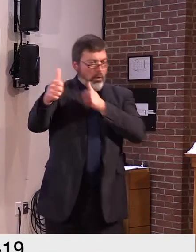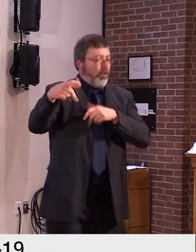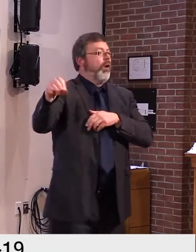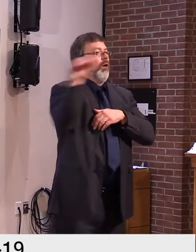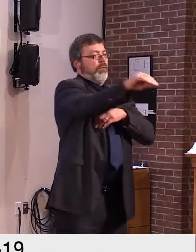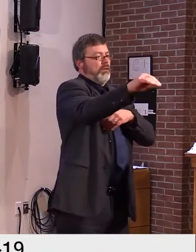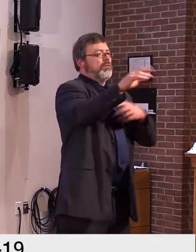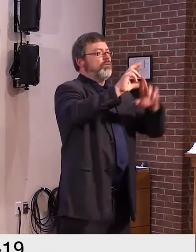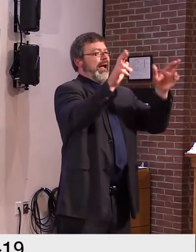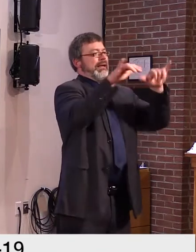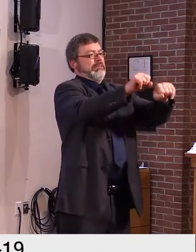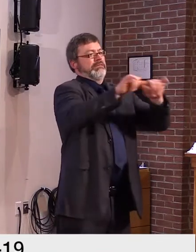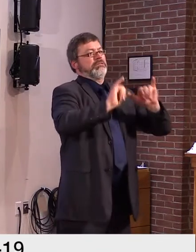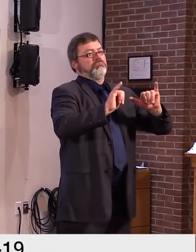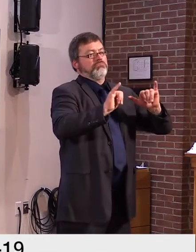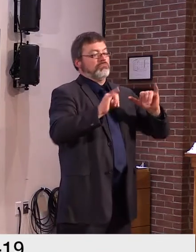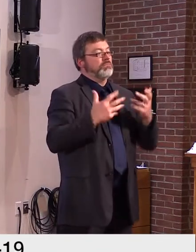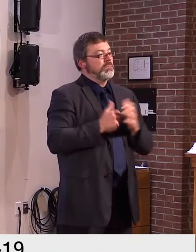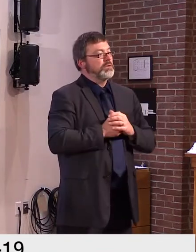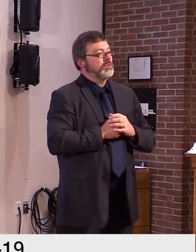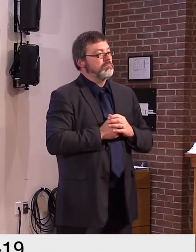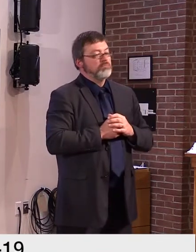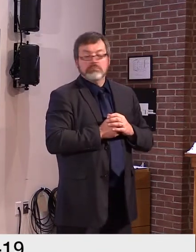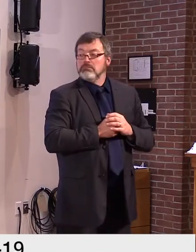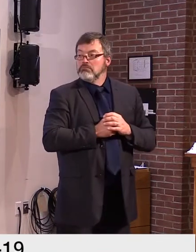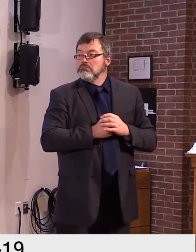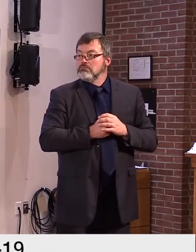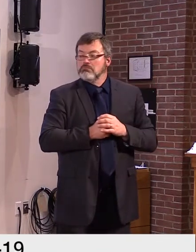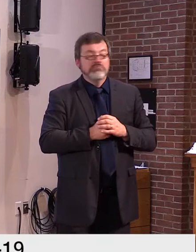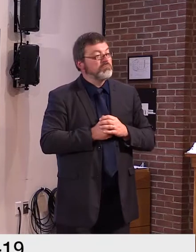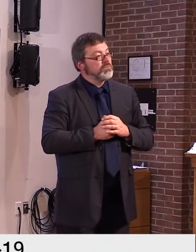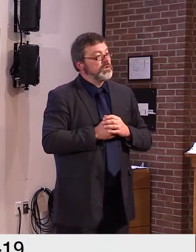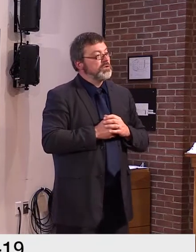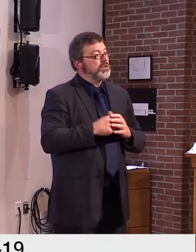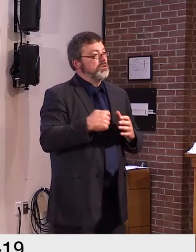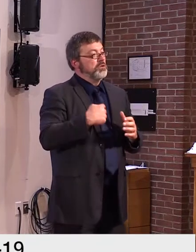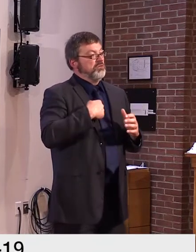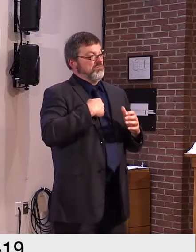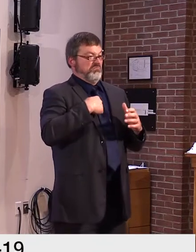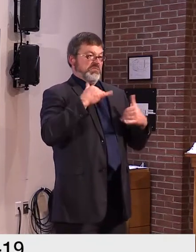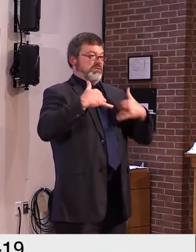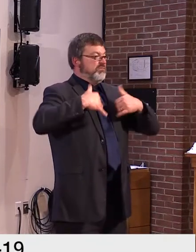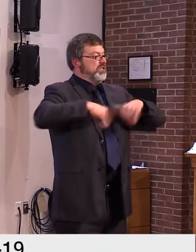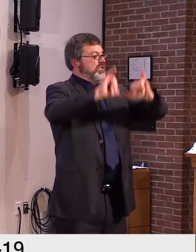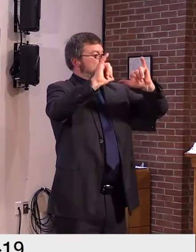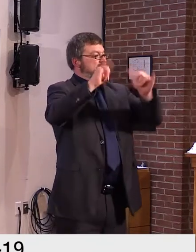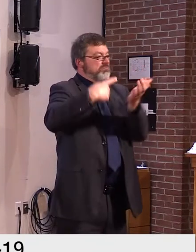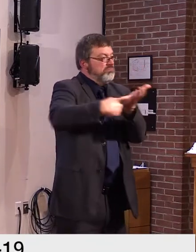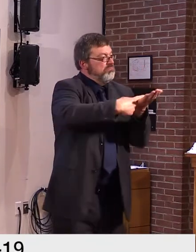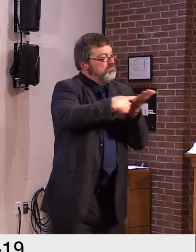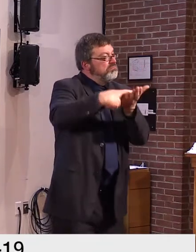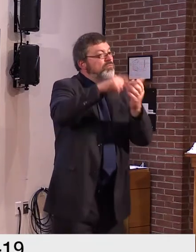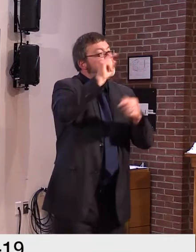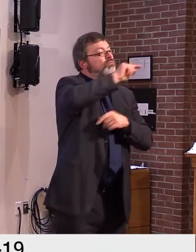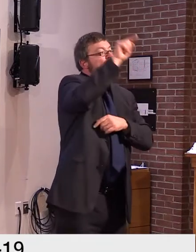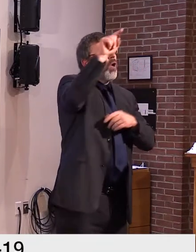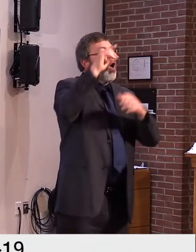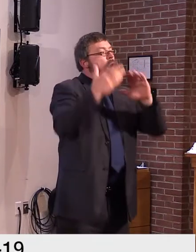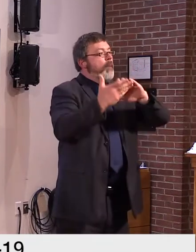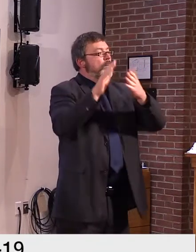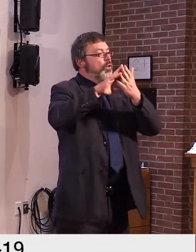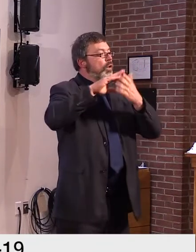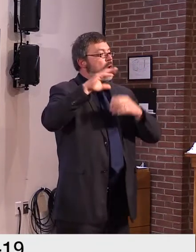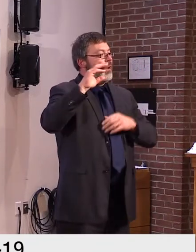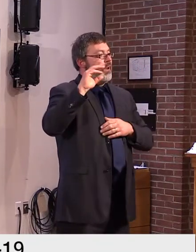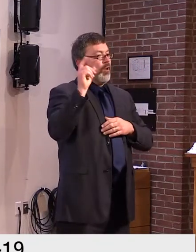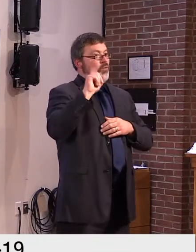forth. We also continue to work with communities and partners where there is unmet needs. There still may be needs that have